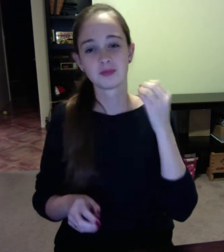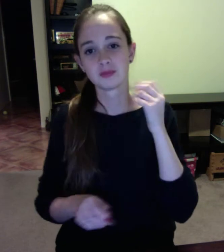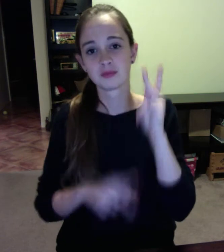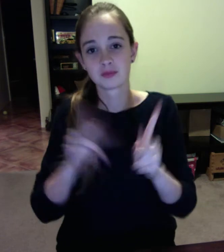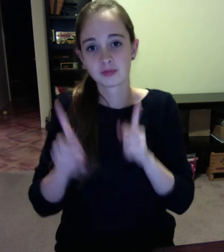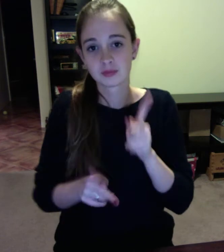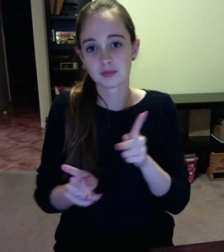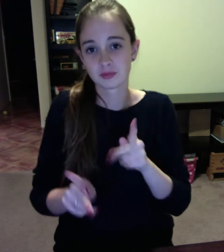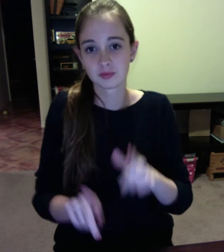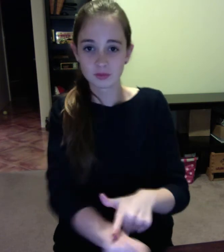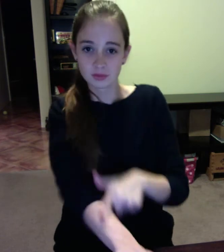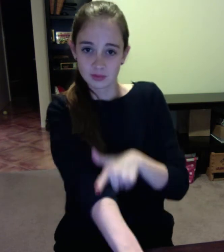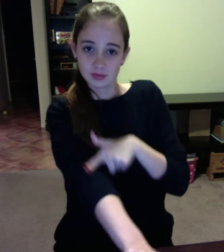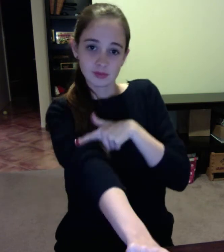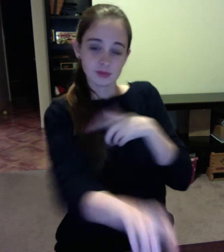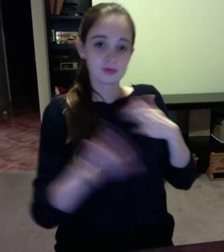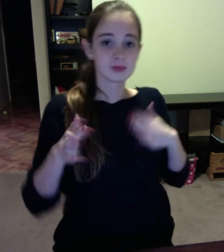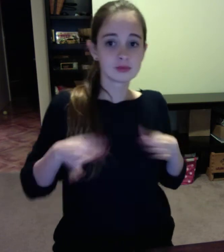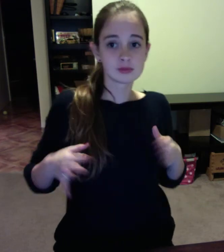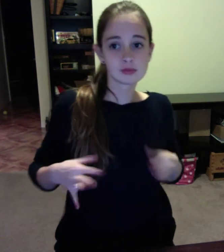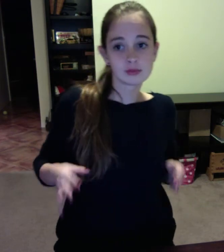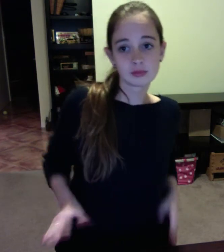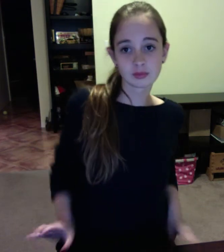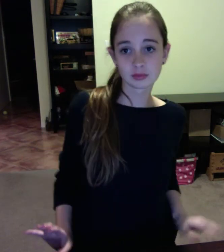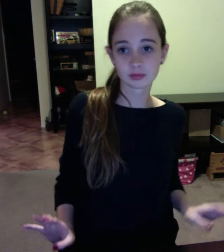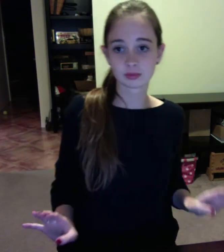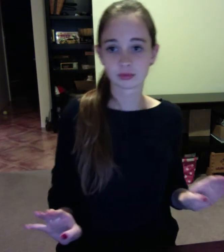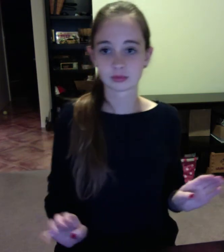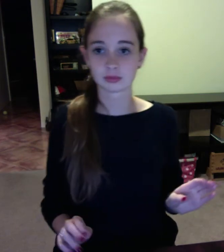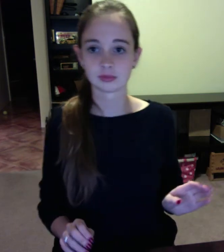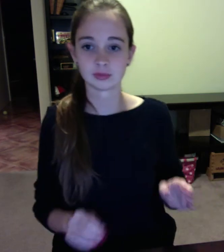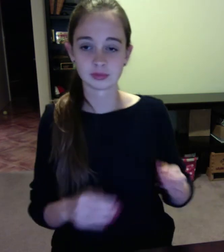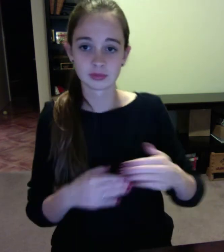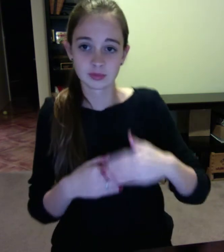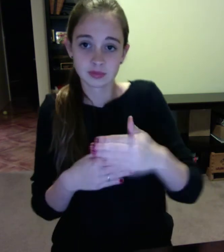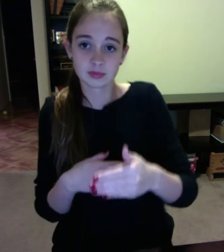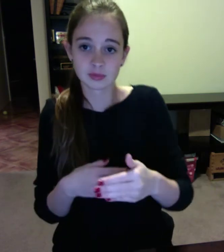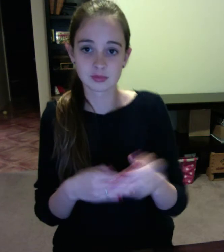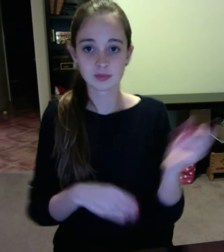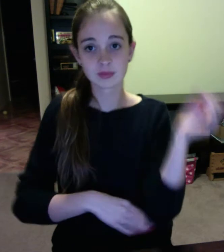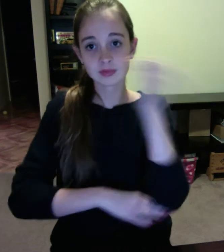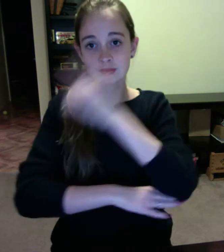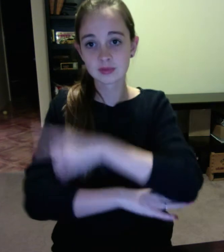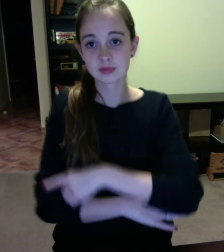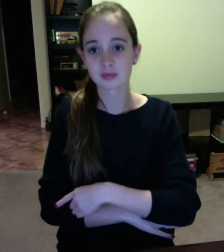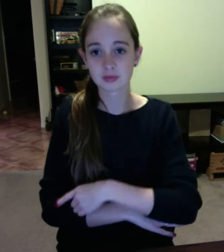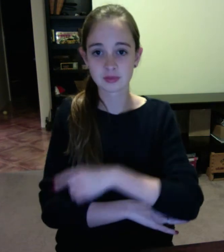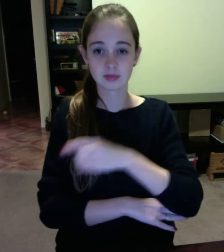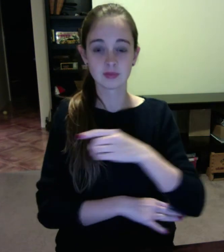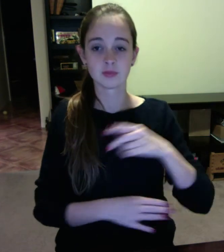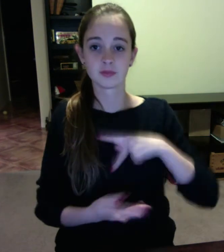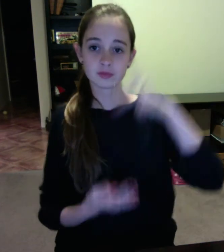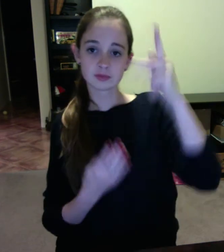luck. The very next day, an invitation arrived. On the night of the ball, the Ugly